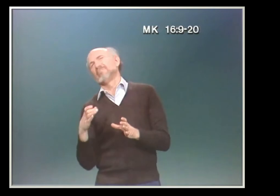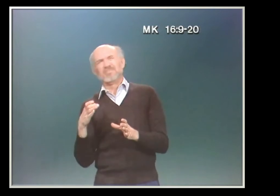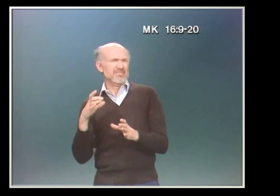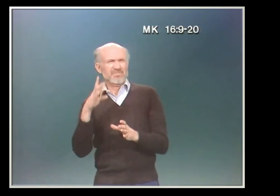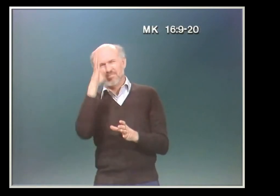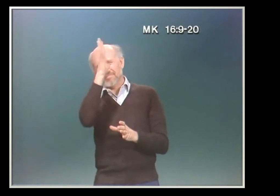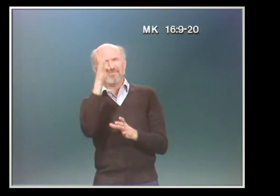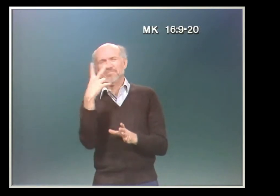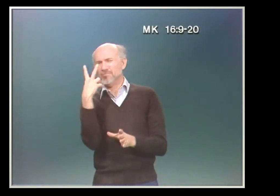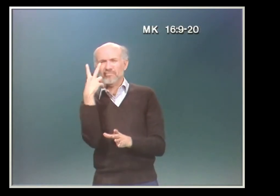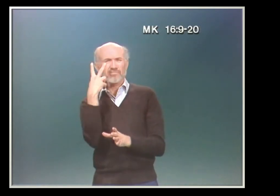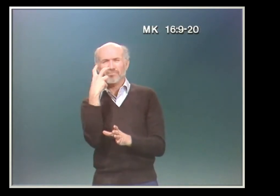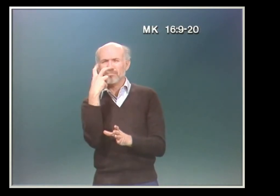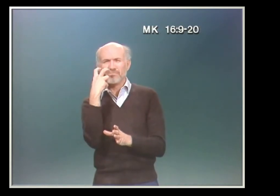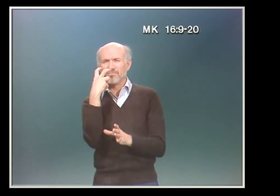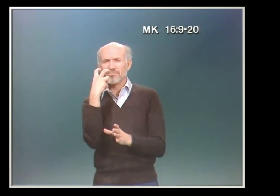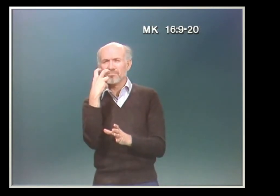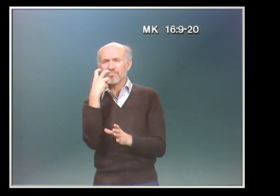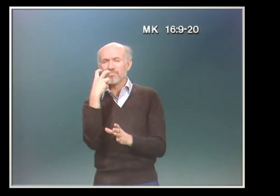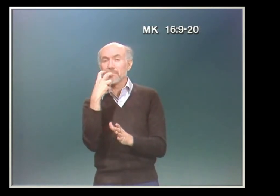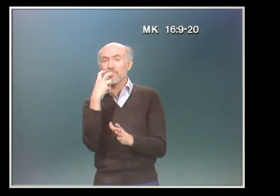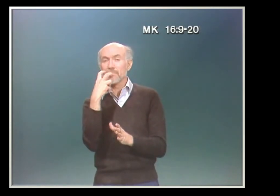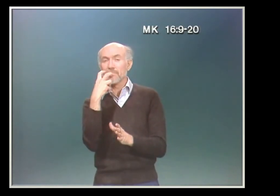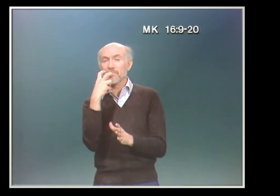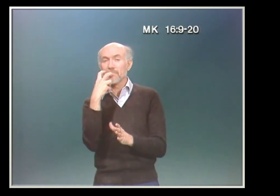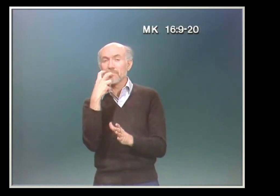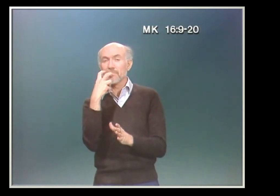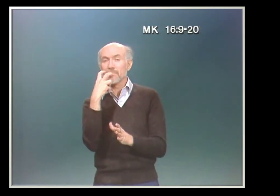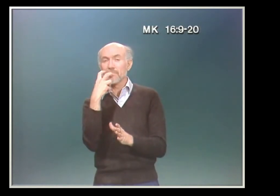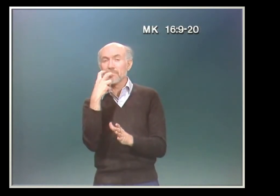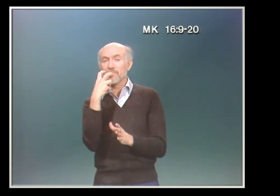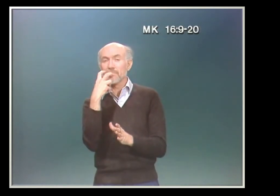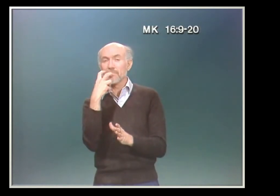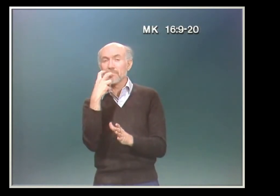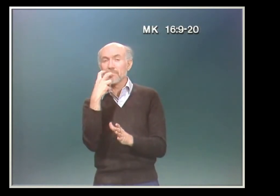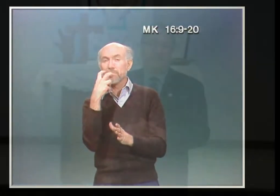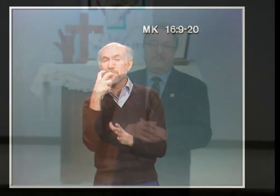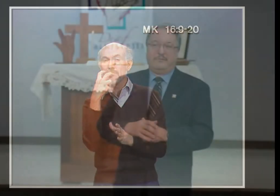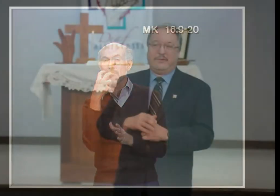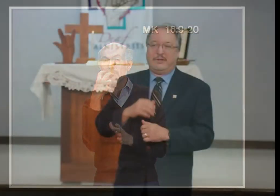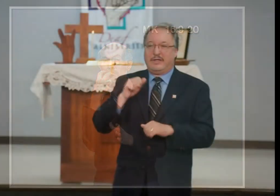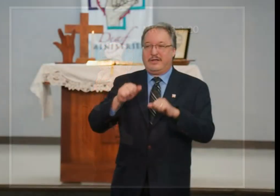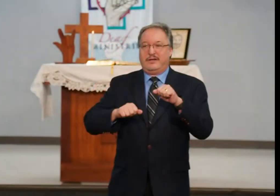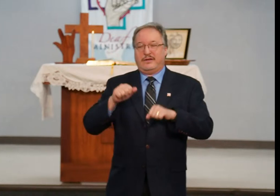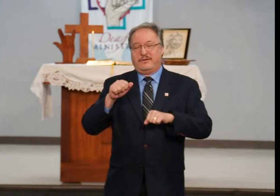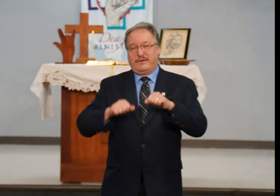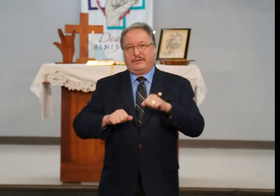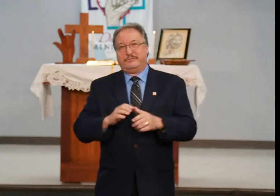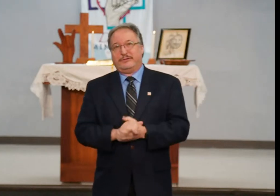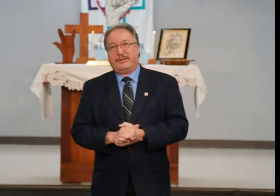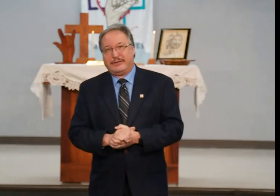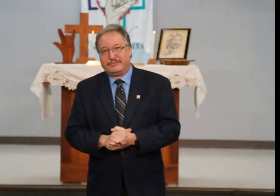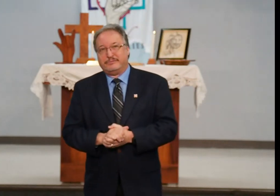them that Jesus was alive. She said that she had seen Jesus, but they did not believe her.